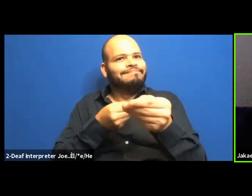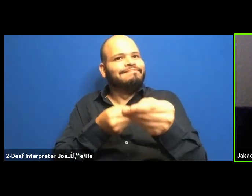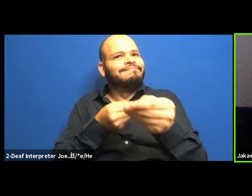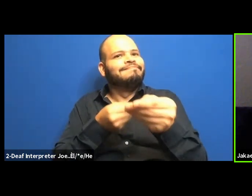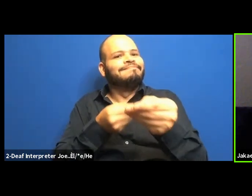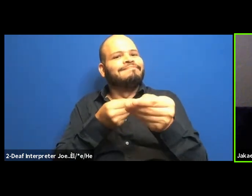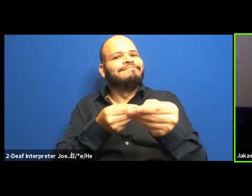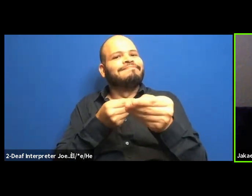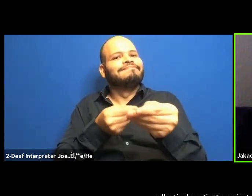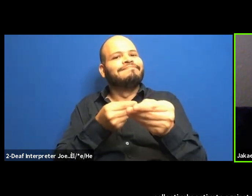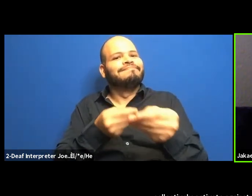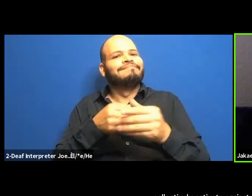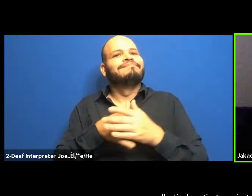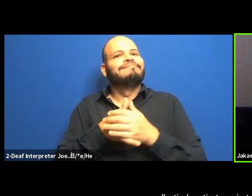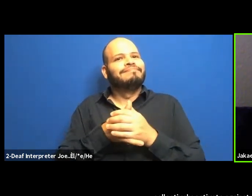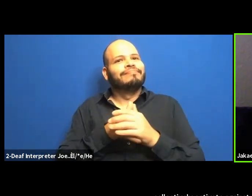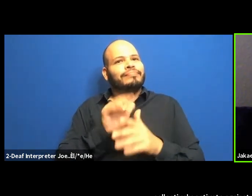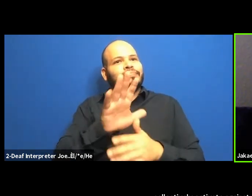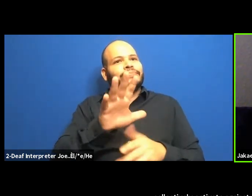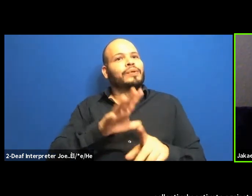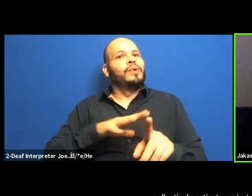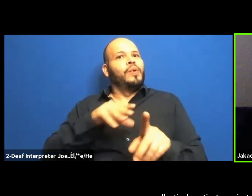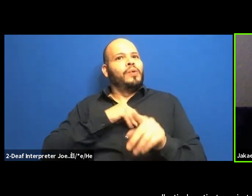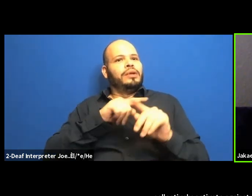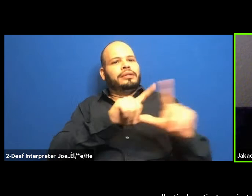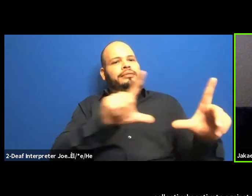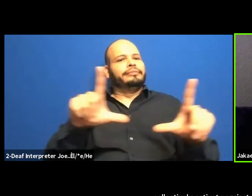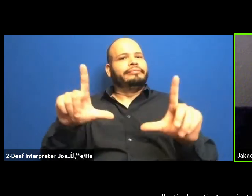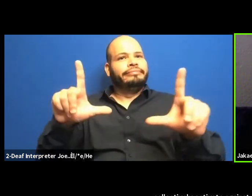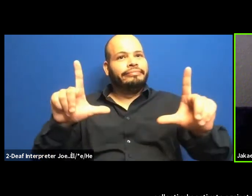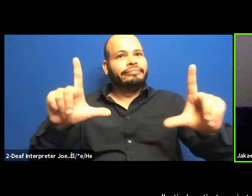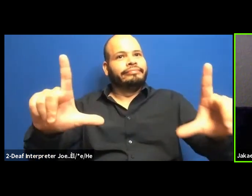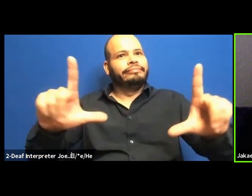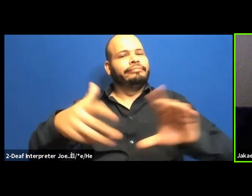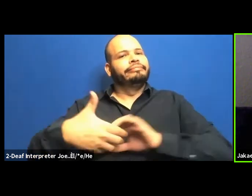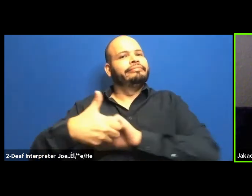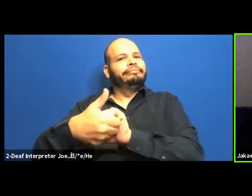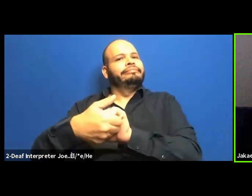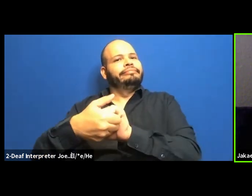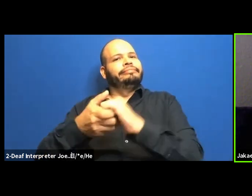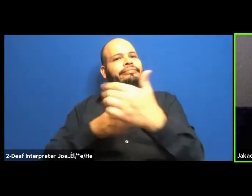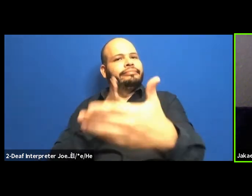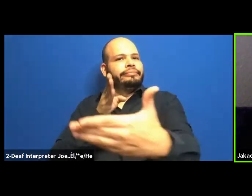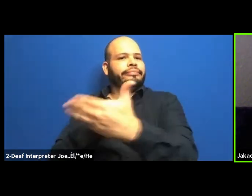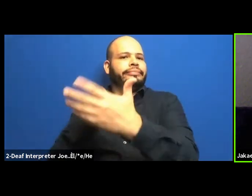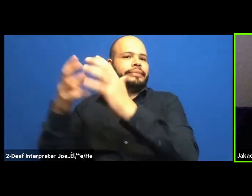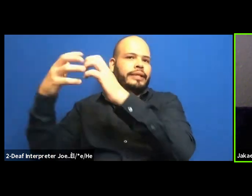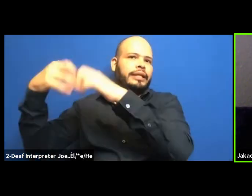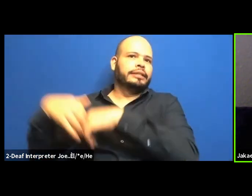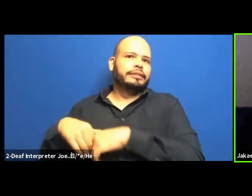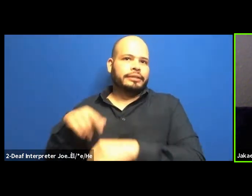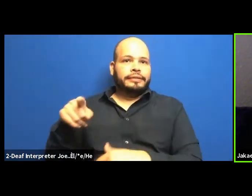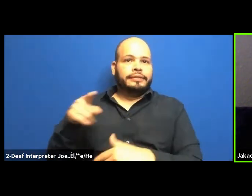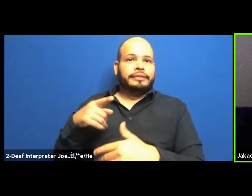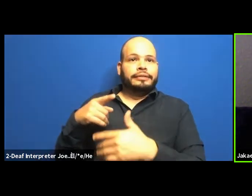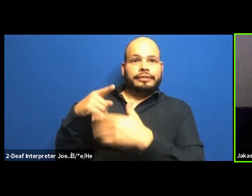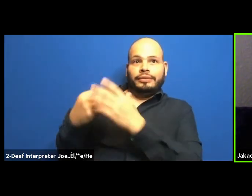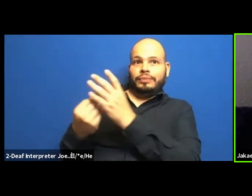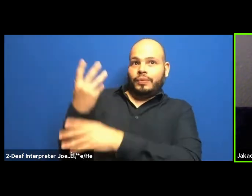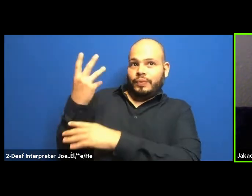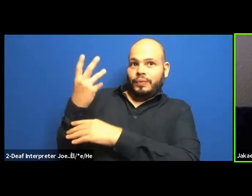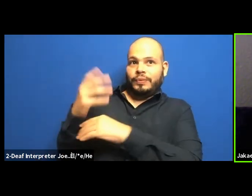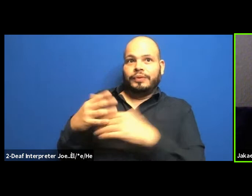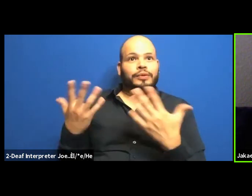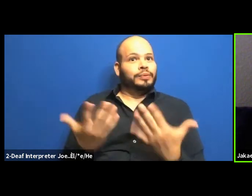major important part. Don't let anybody tell you that your vision for abolition is something that could not be, or something that is